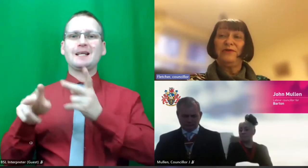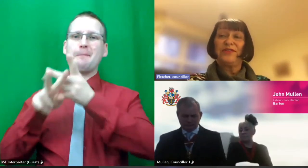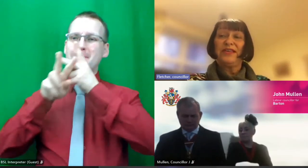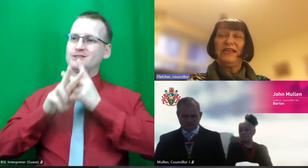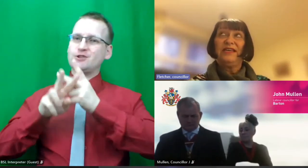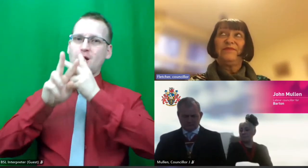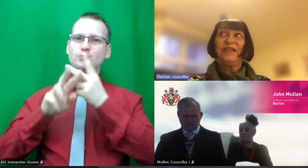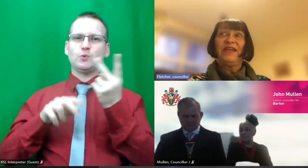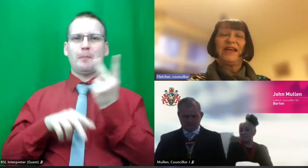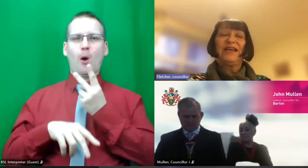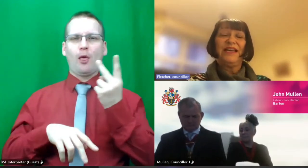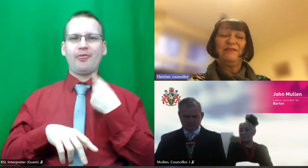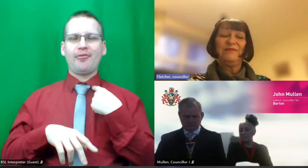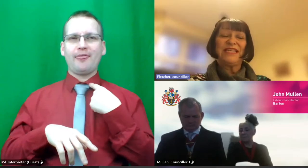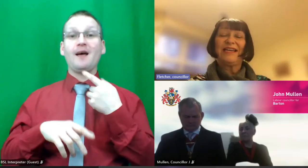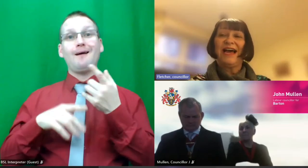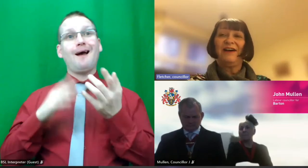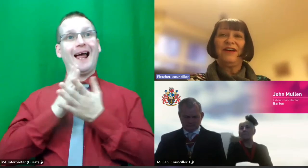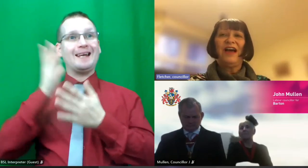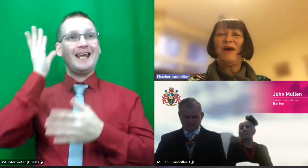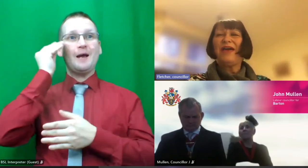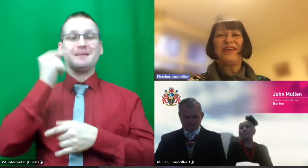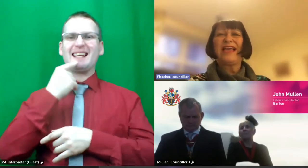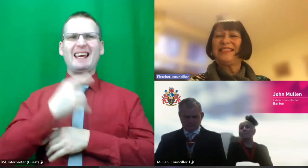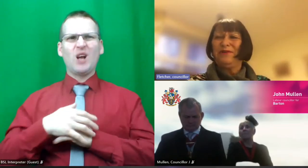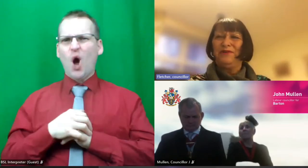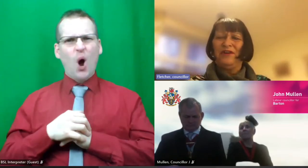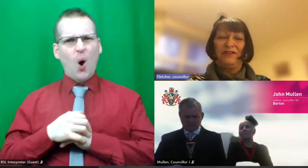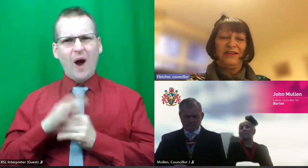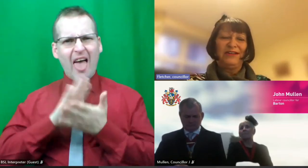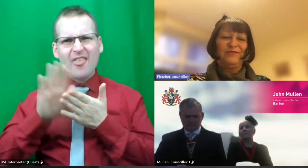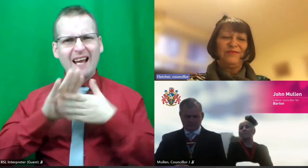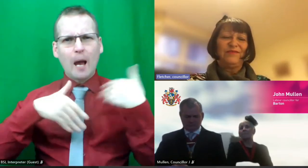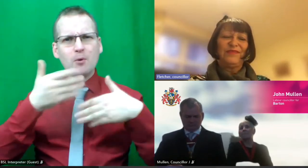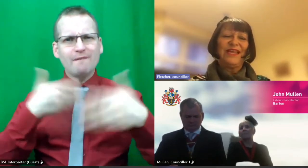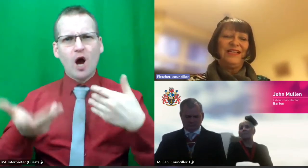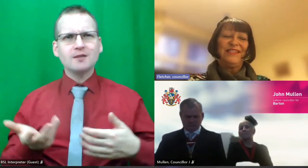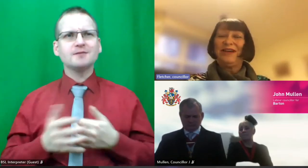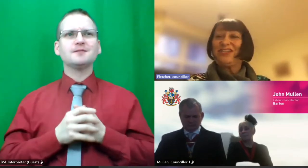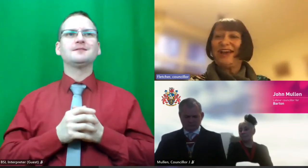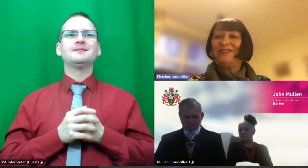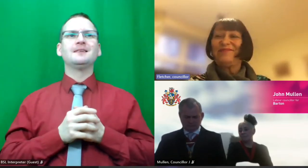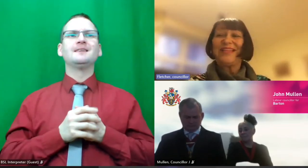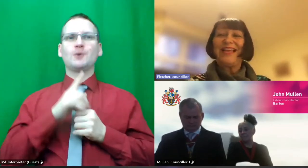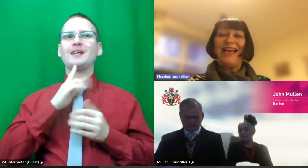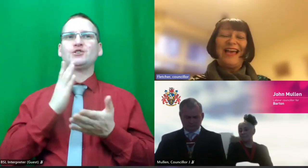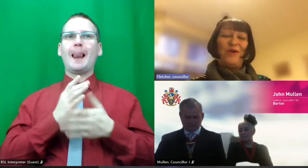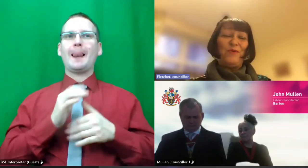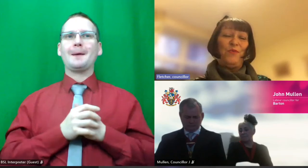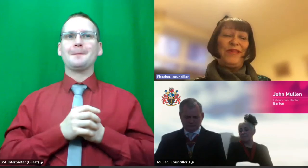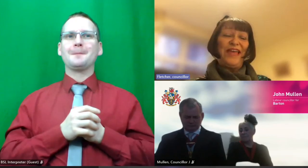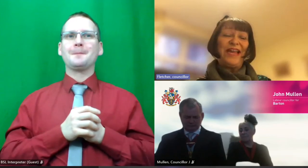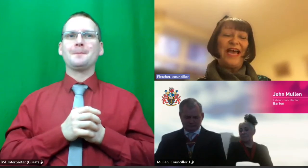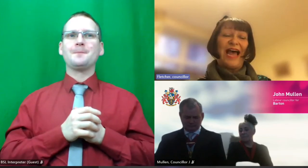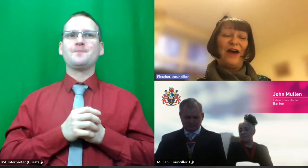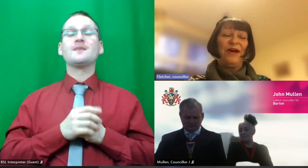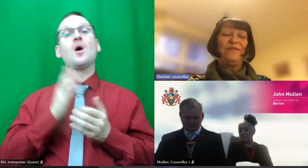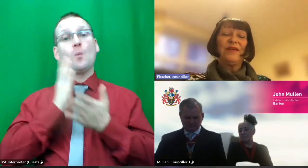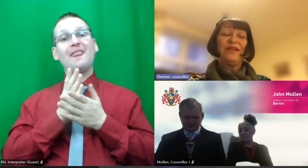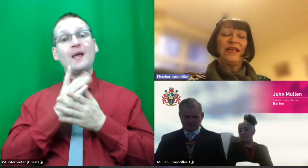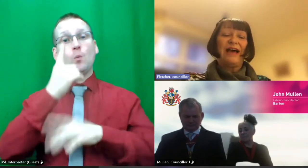us both. And I can hear him saying now, oh, Heather, get a move on. So I shall. Within